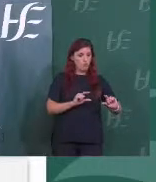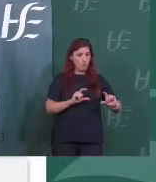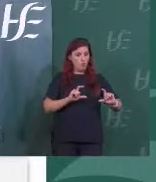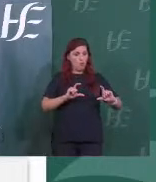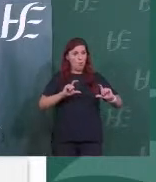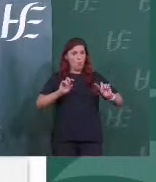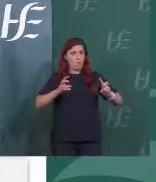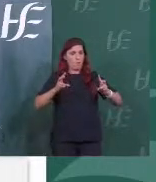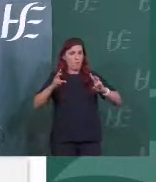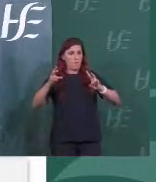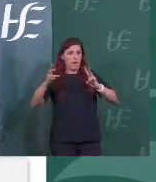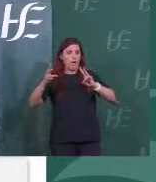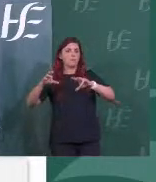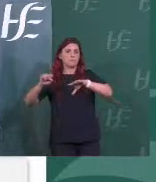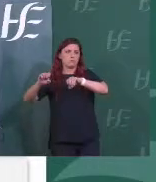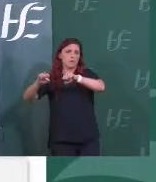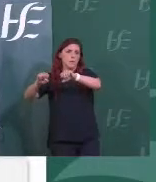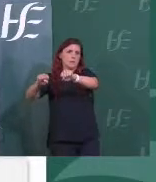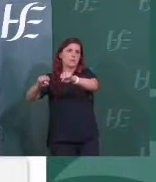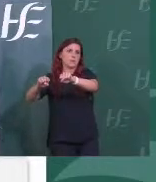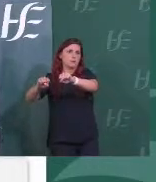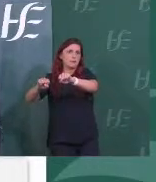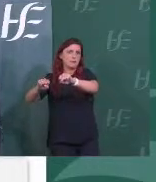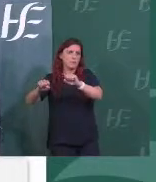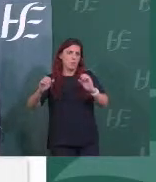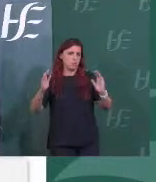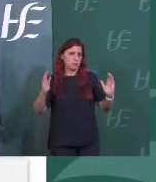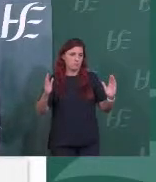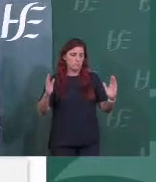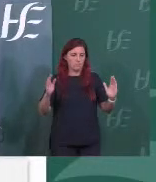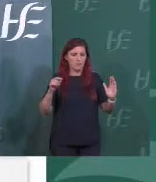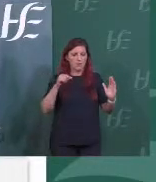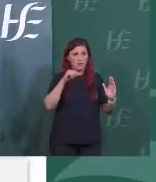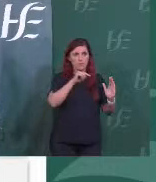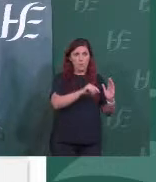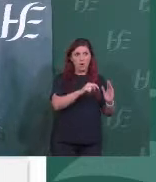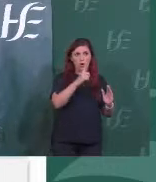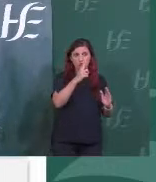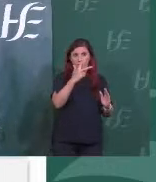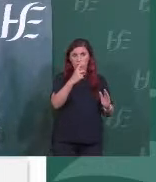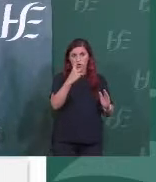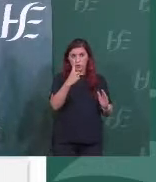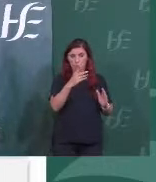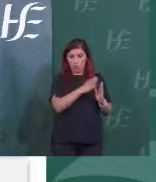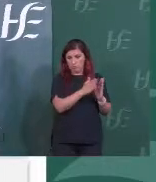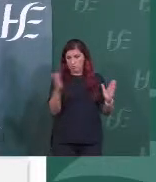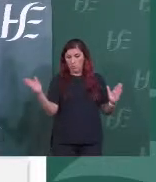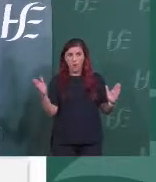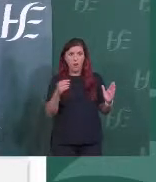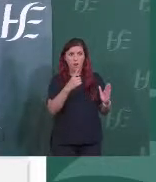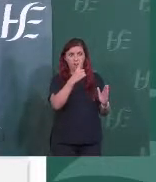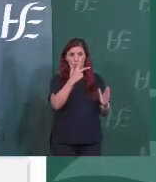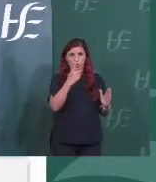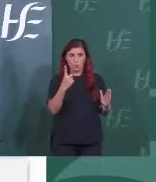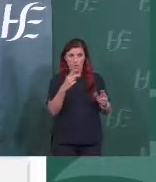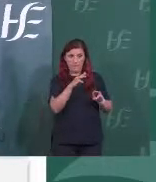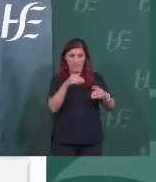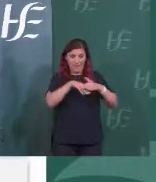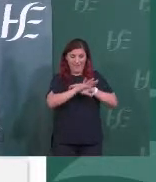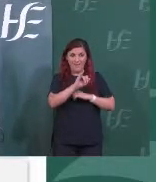and now becoming the dominant variant. So of the 131 ITU admissions in this time period, March the 25th to July the